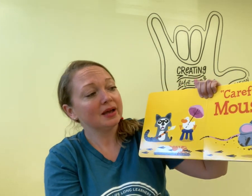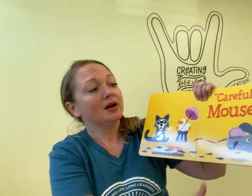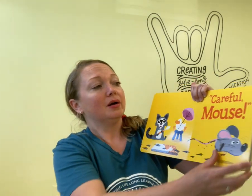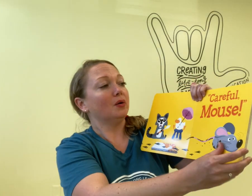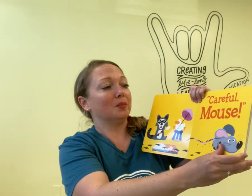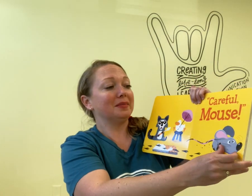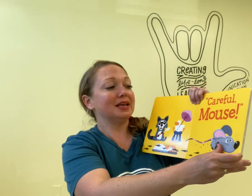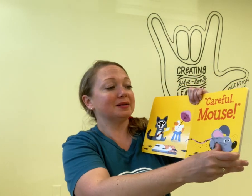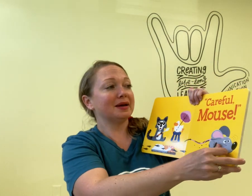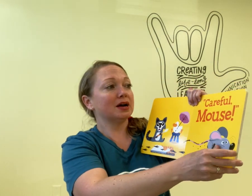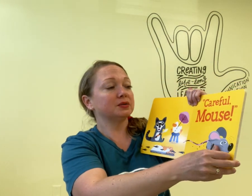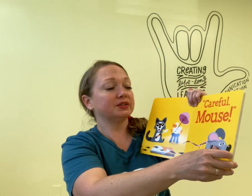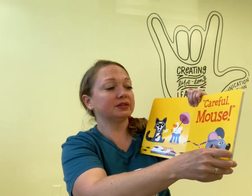Oh man, Mouse.